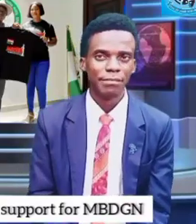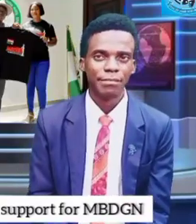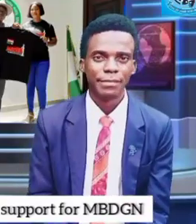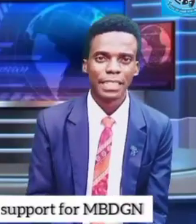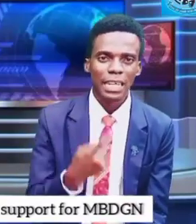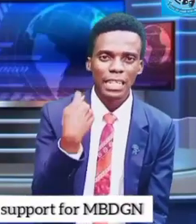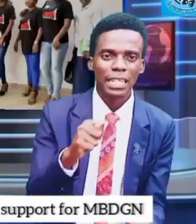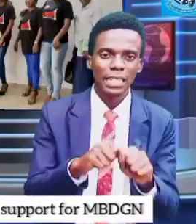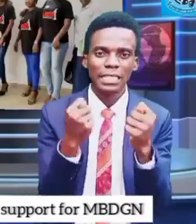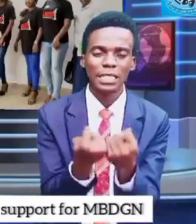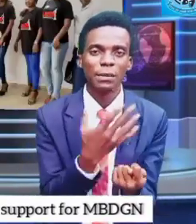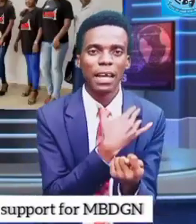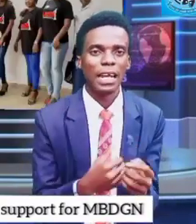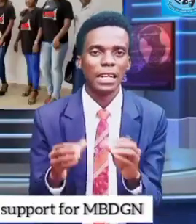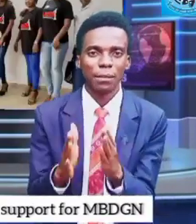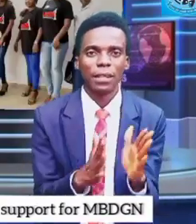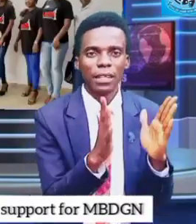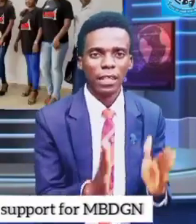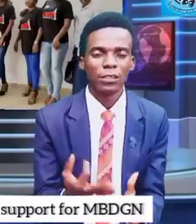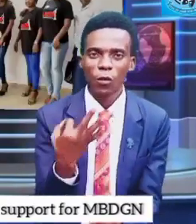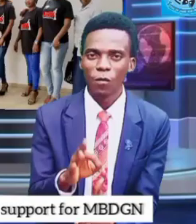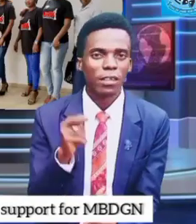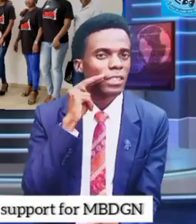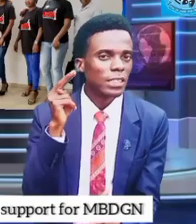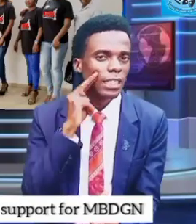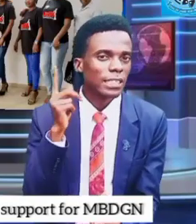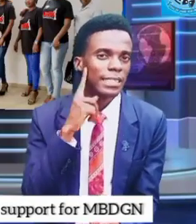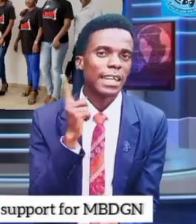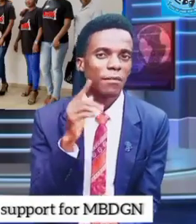The team and organizers of Nigeria's premier Deaf Beauty